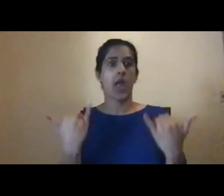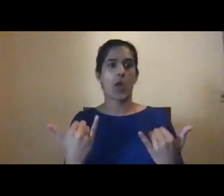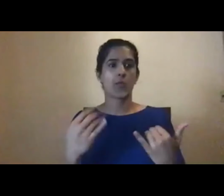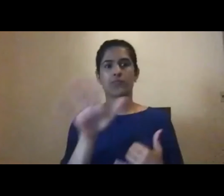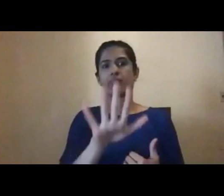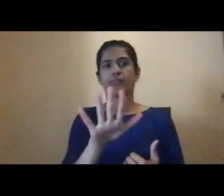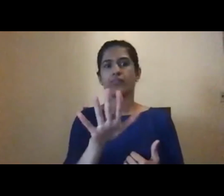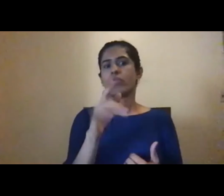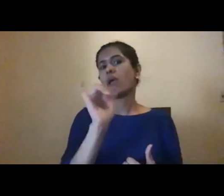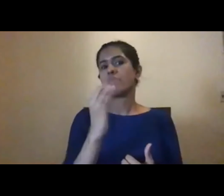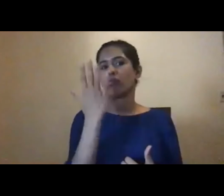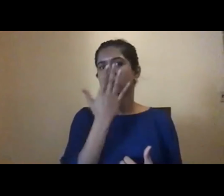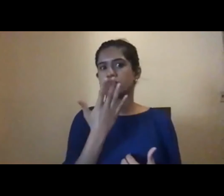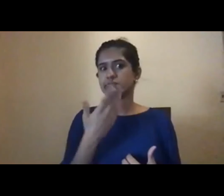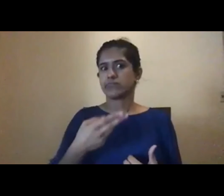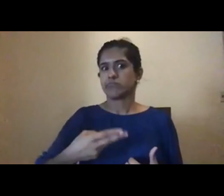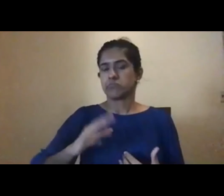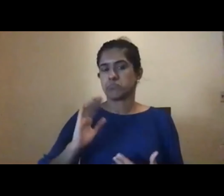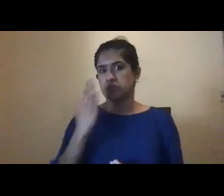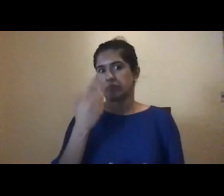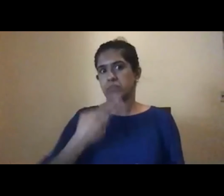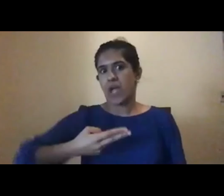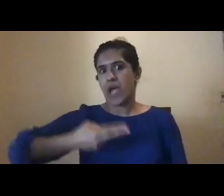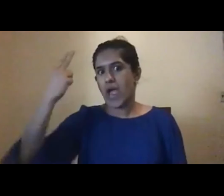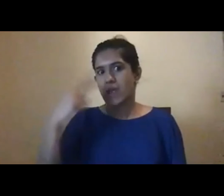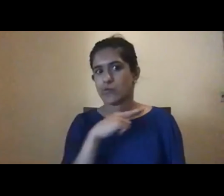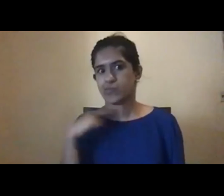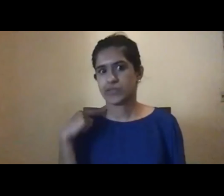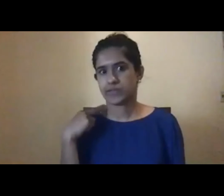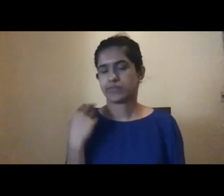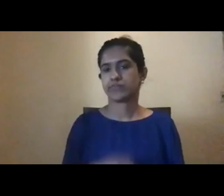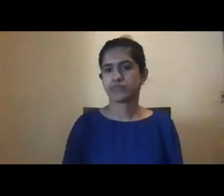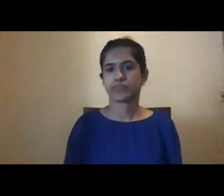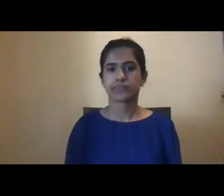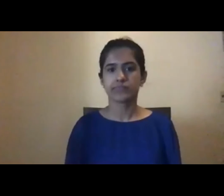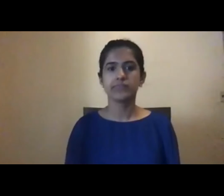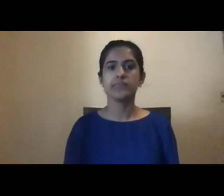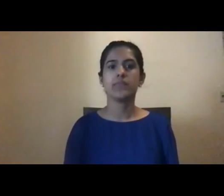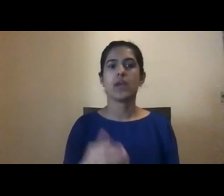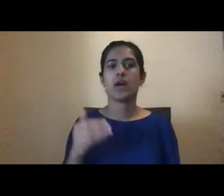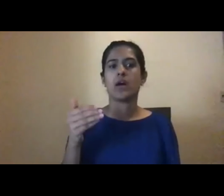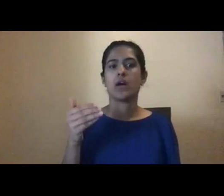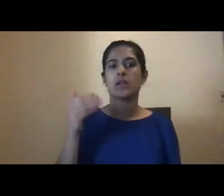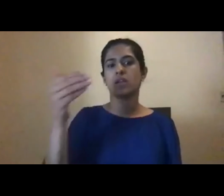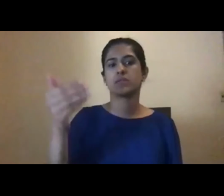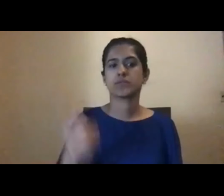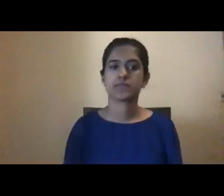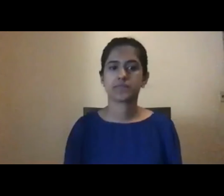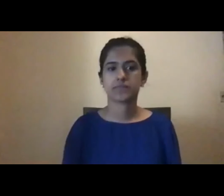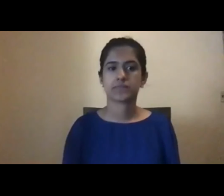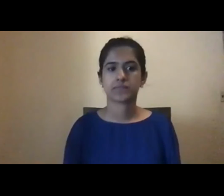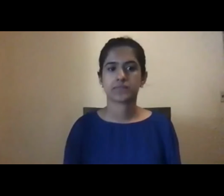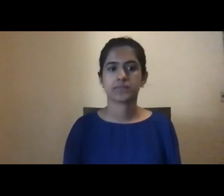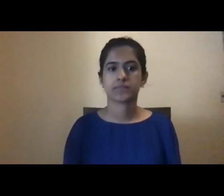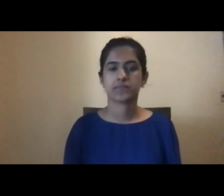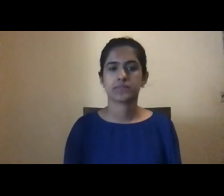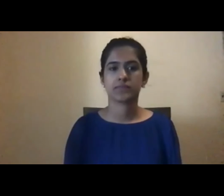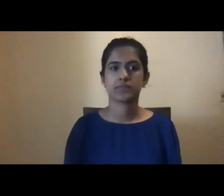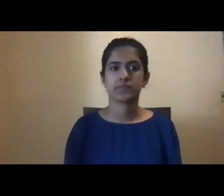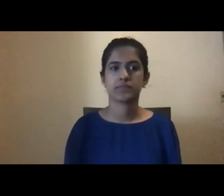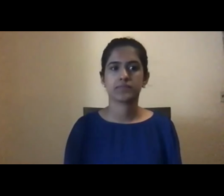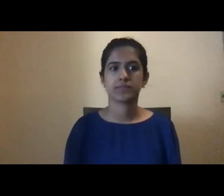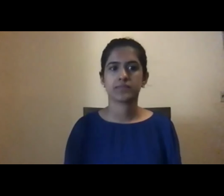low risk. And so right now, it looks like most places are pretty high risk. So I'm ready for the